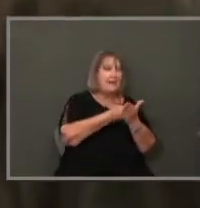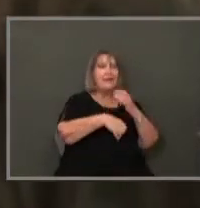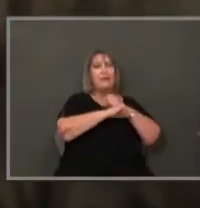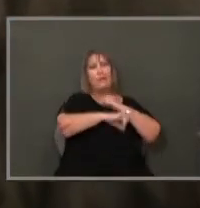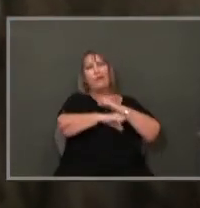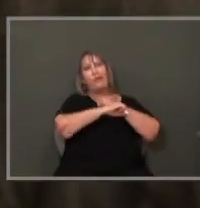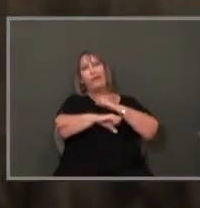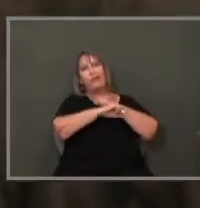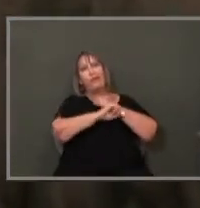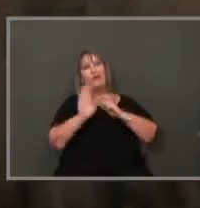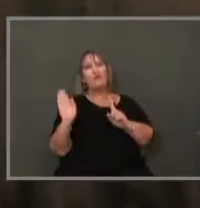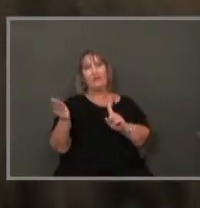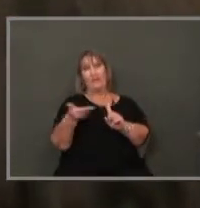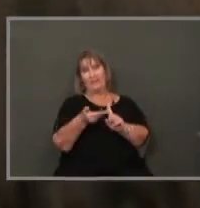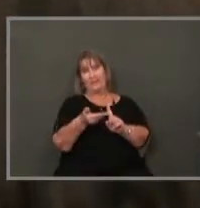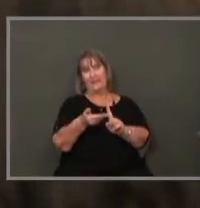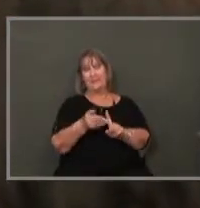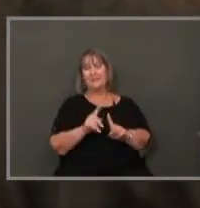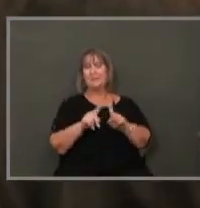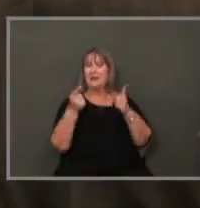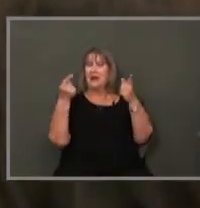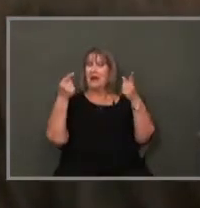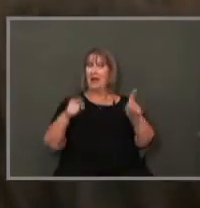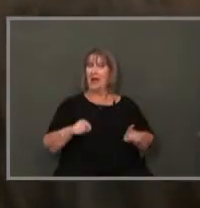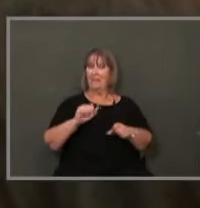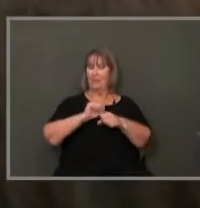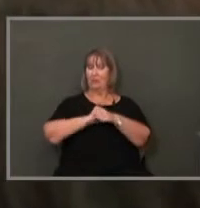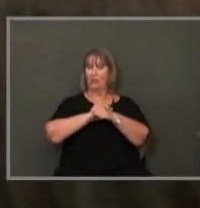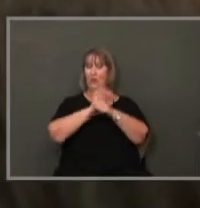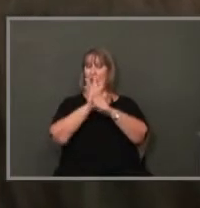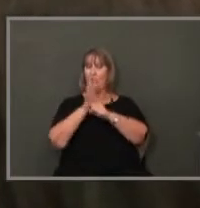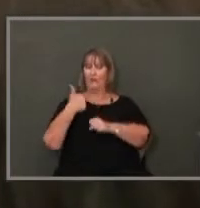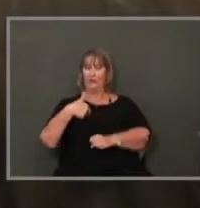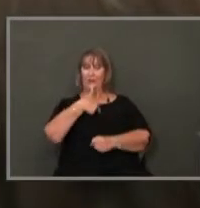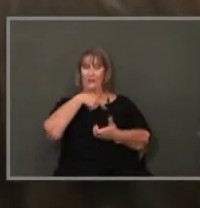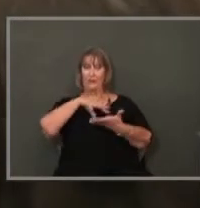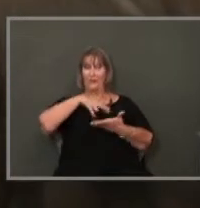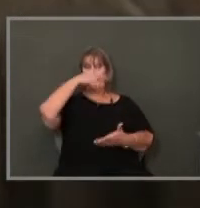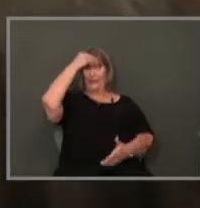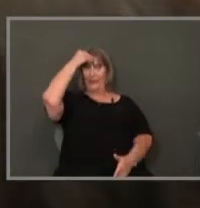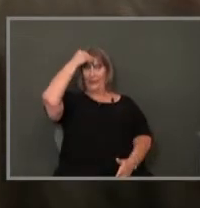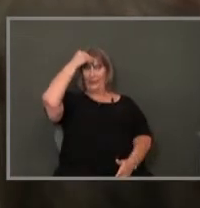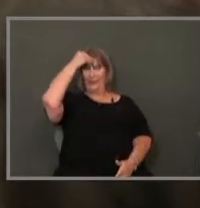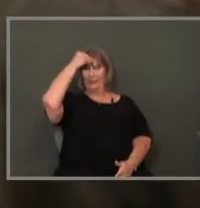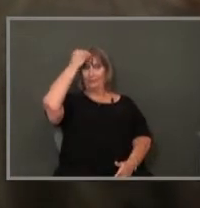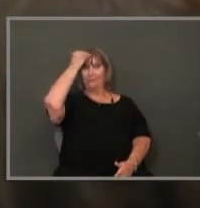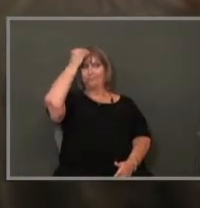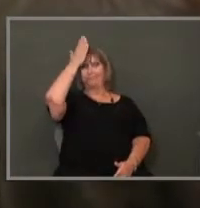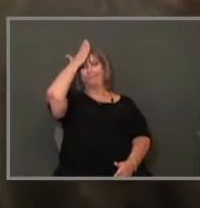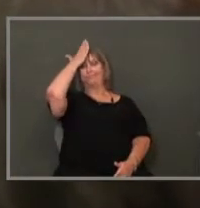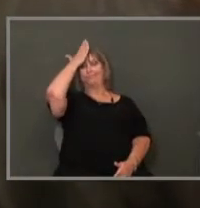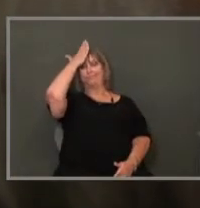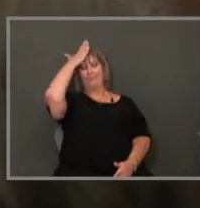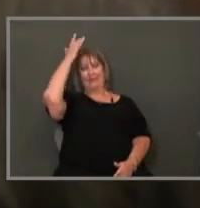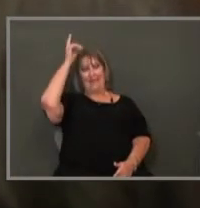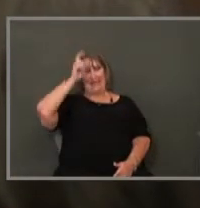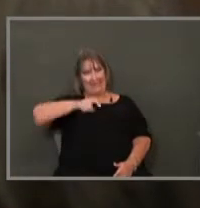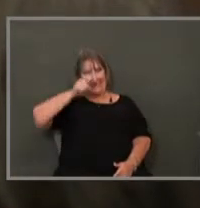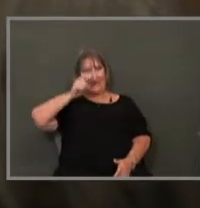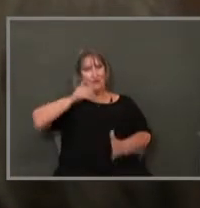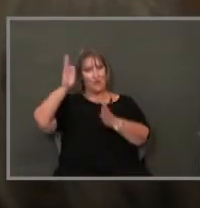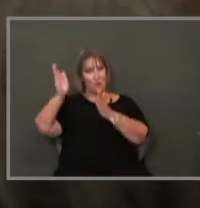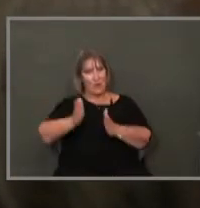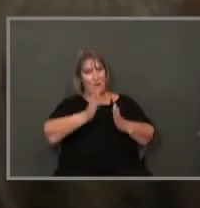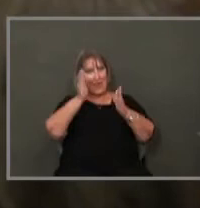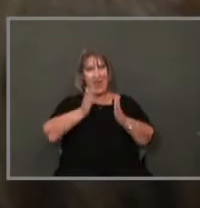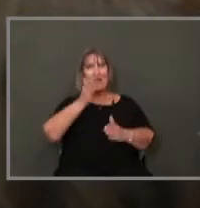The beauty of COVID has been teaching us that we need to be prepared for the unseeable. Right. And this